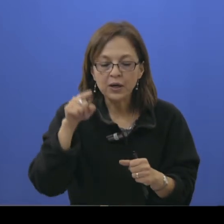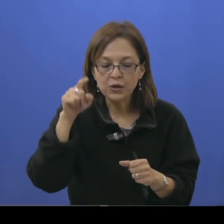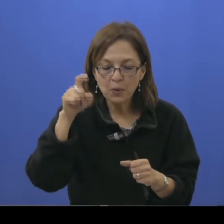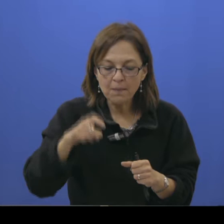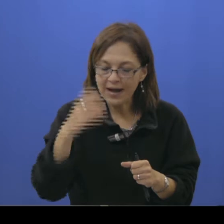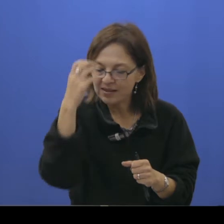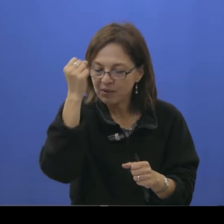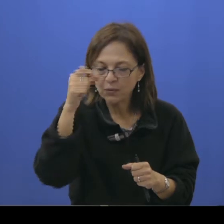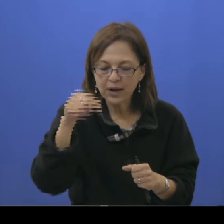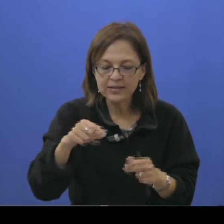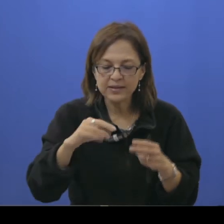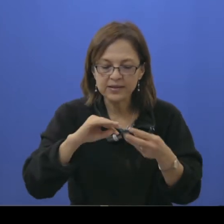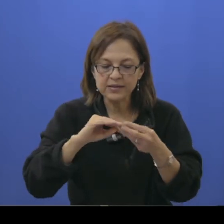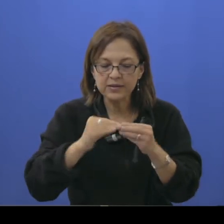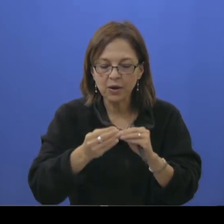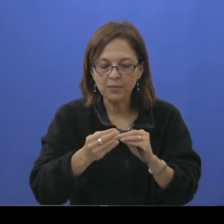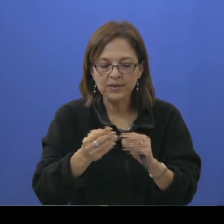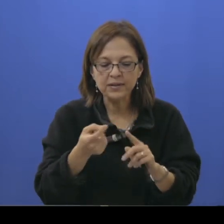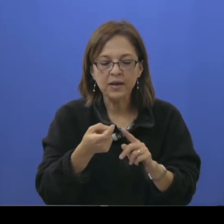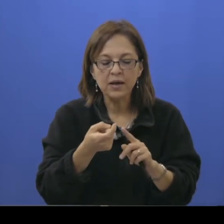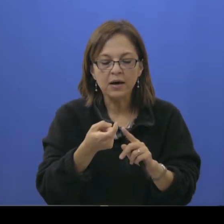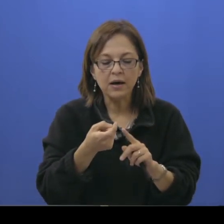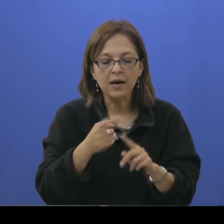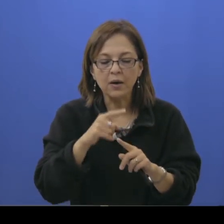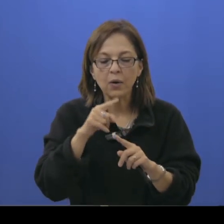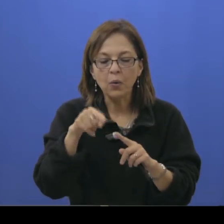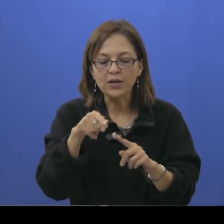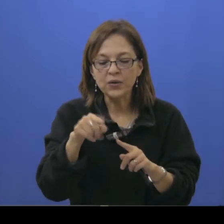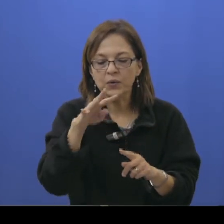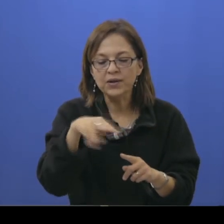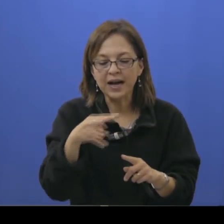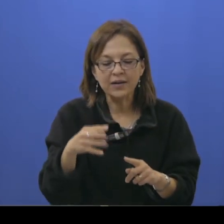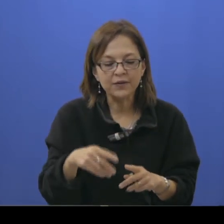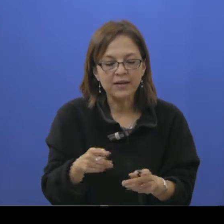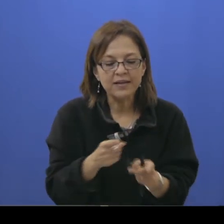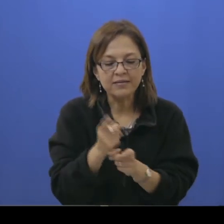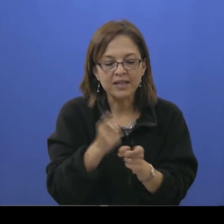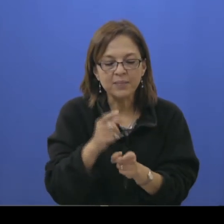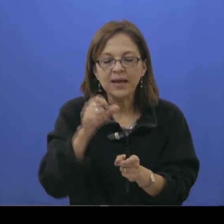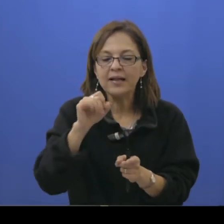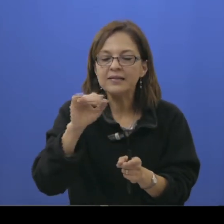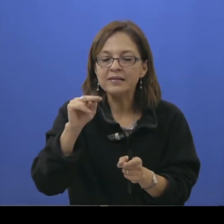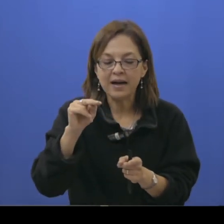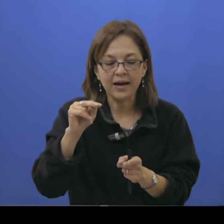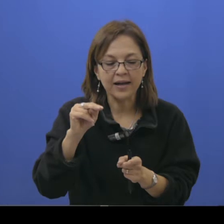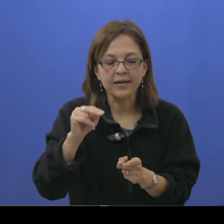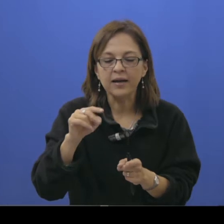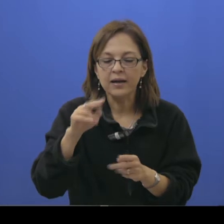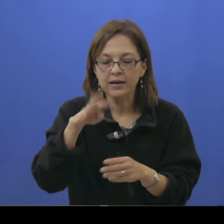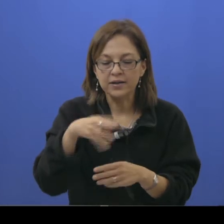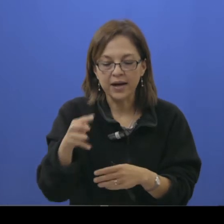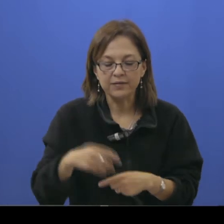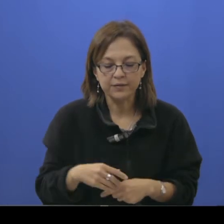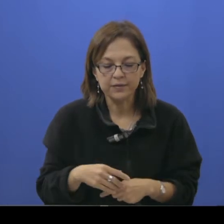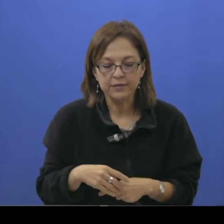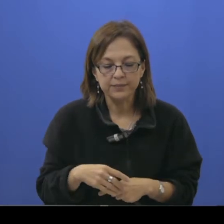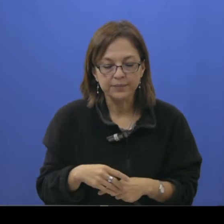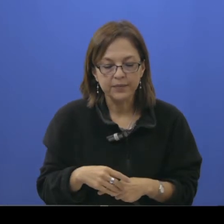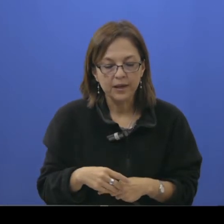Remember, you must memorize these numbers when you graph the typical sine